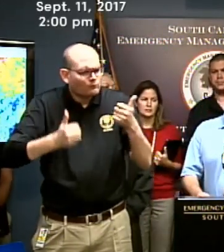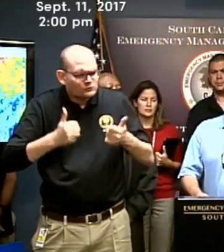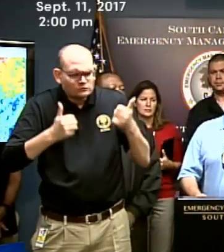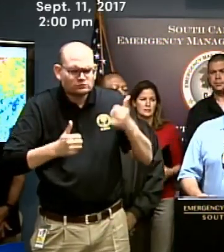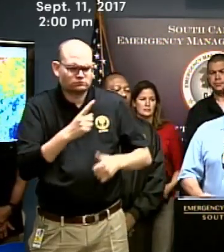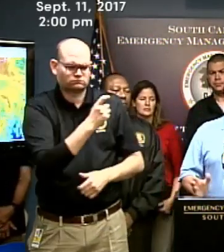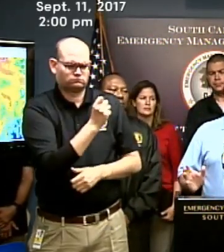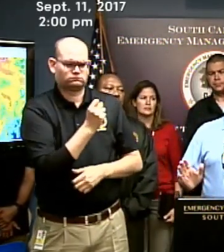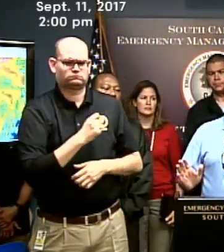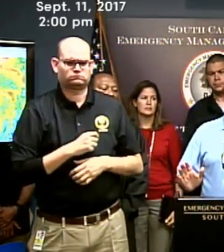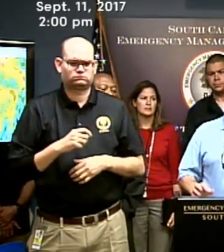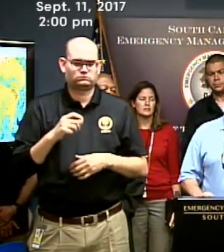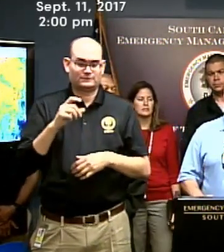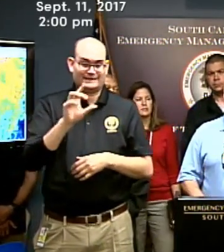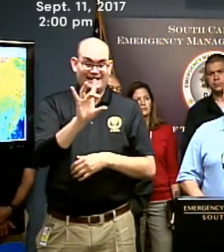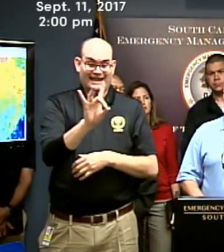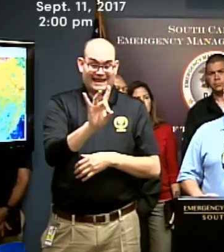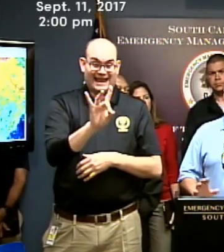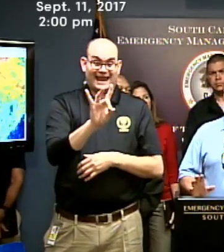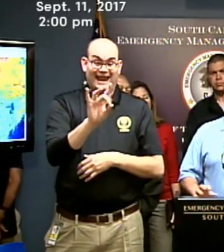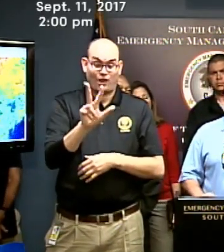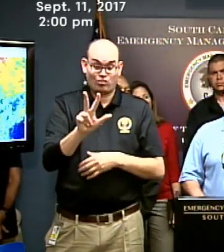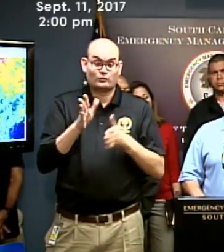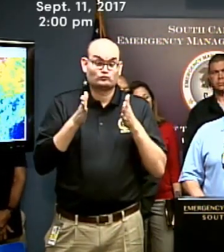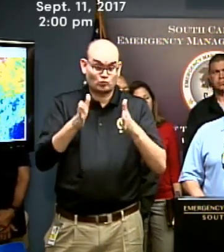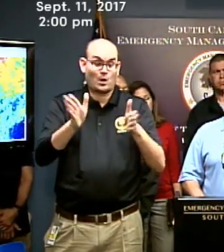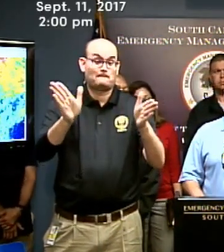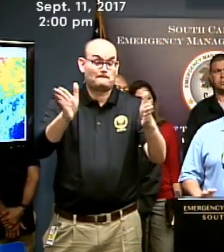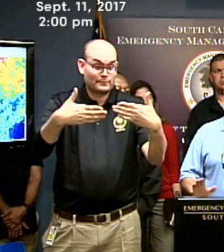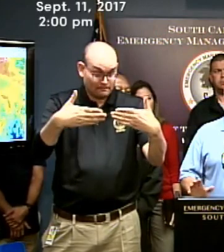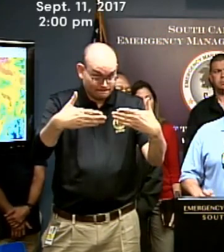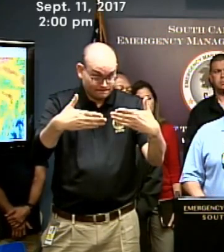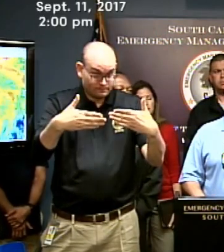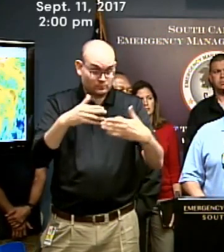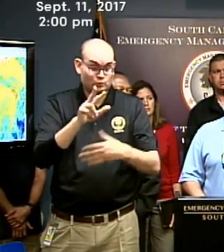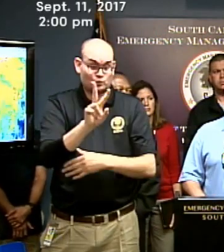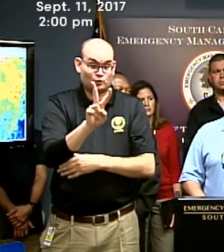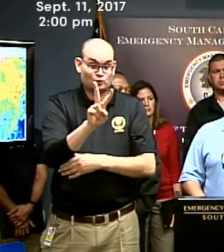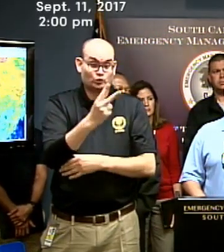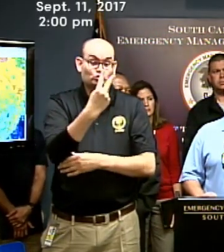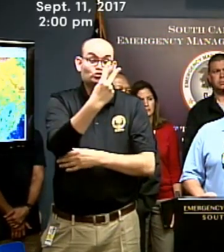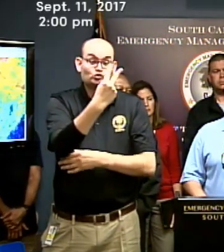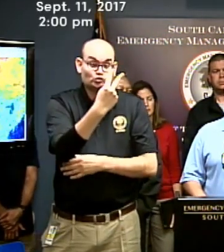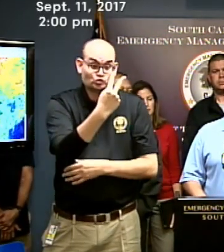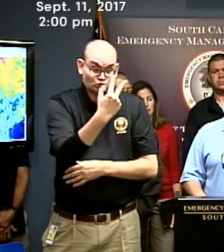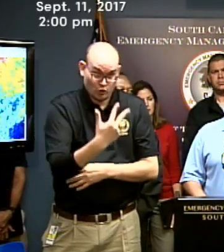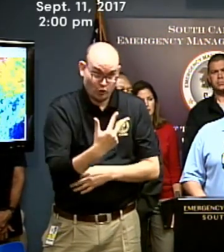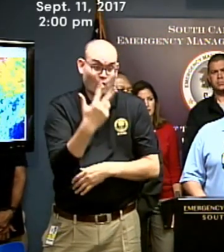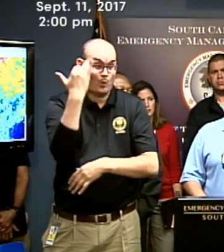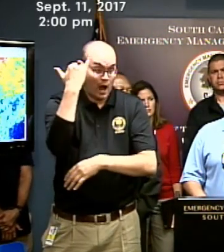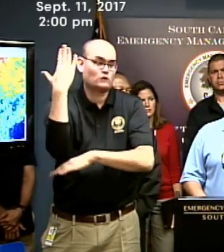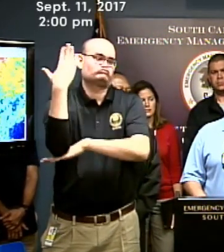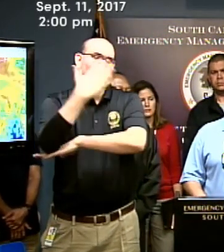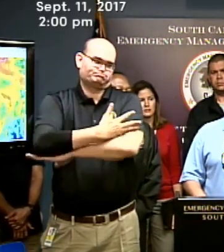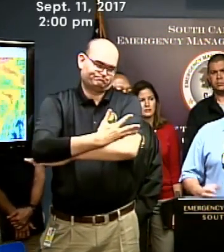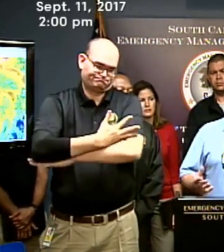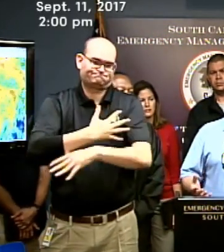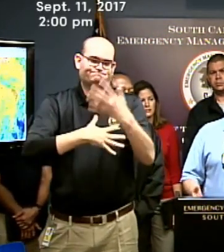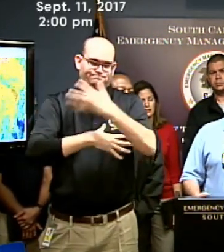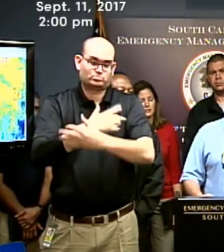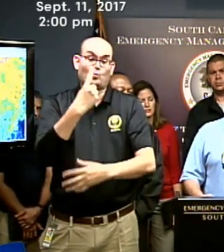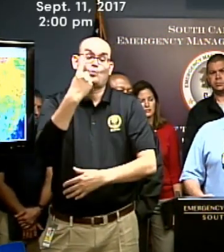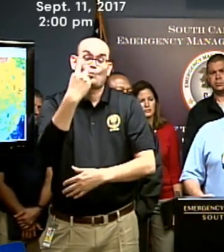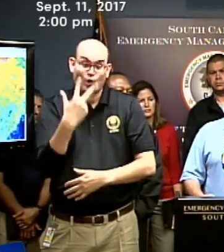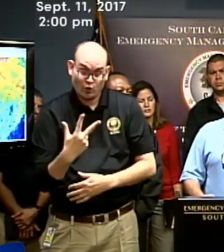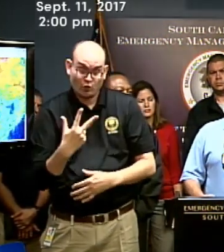of the 83 bridges, 83 roadways, about 2/3 of those were caused by trees and about 1/3 caused by water. But as